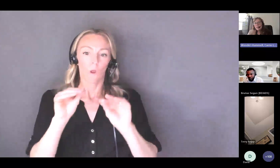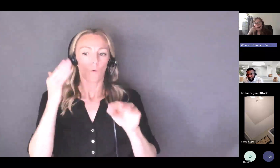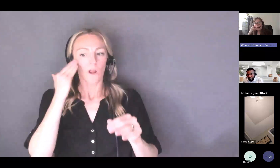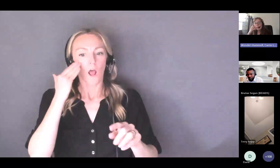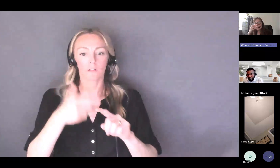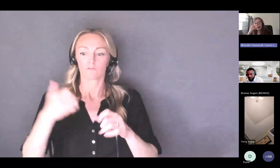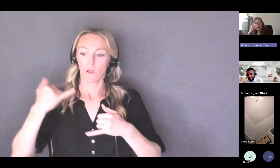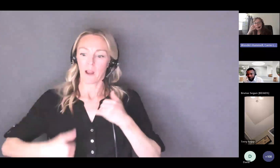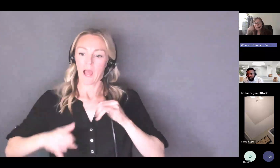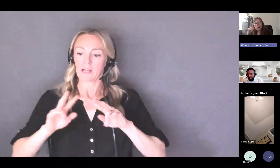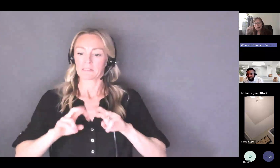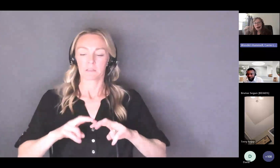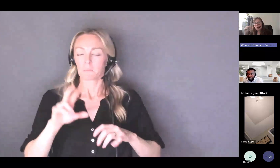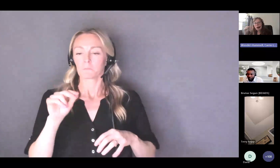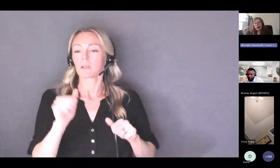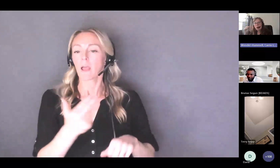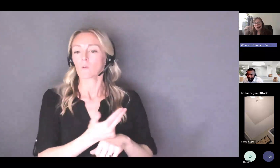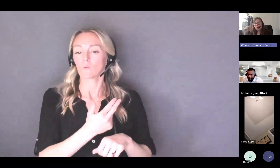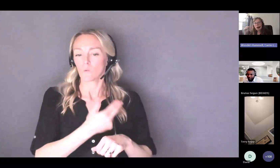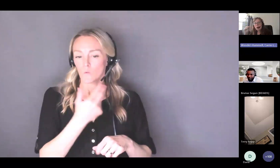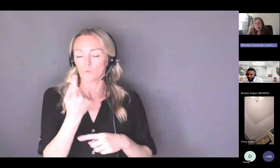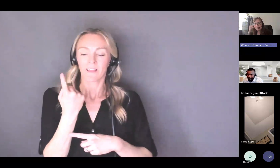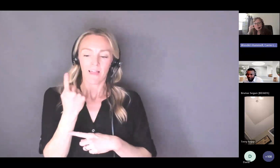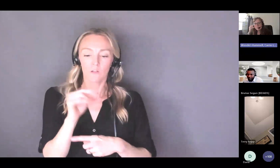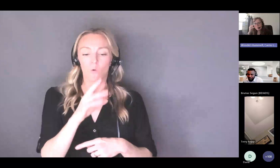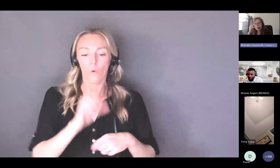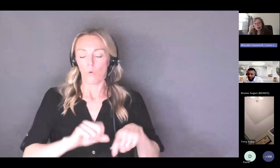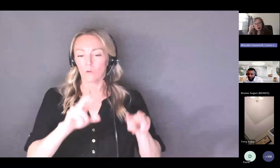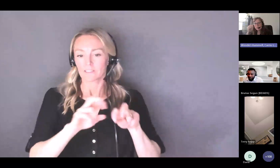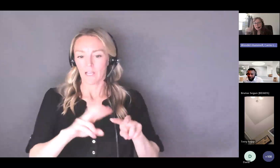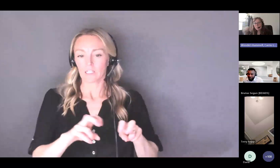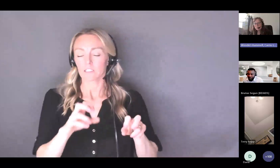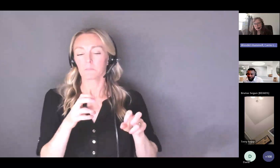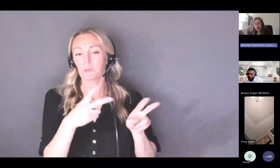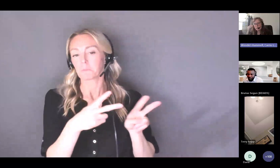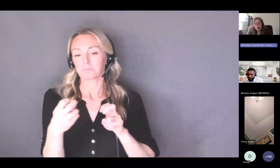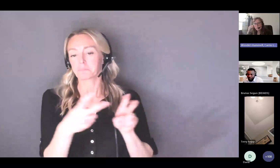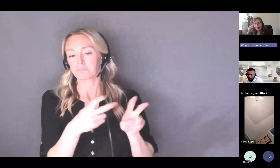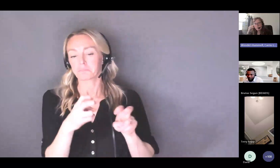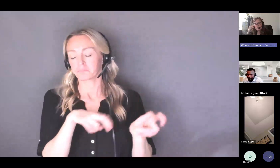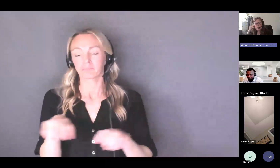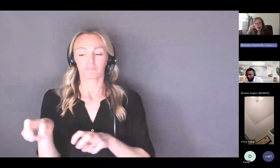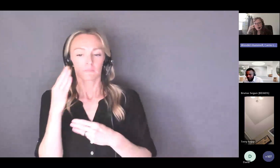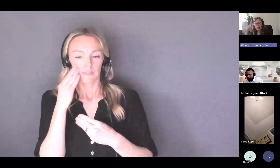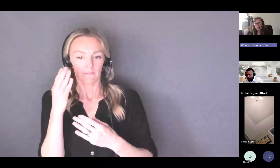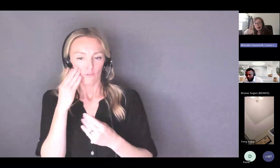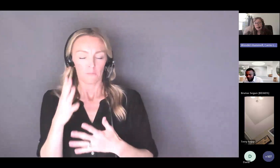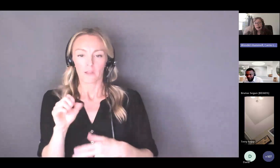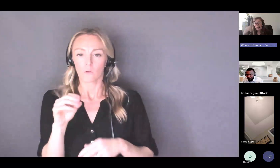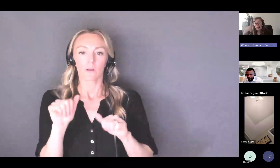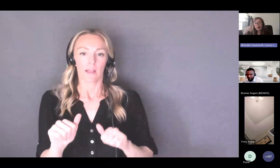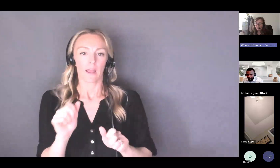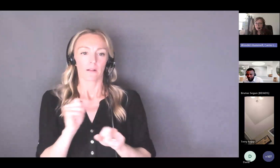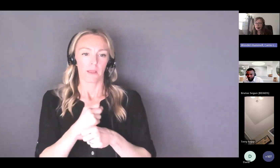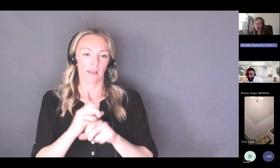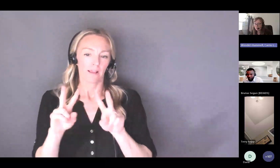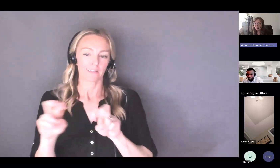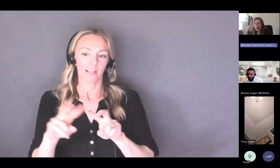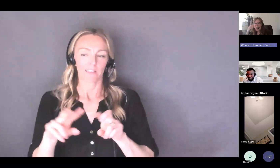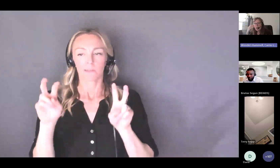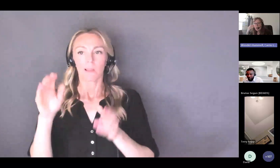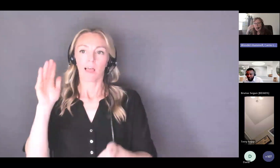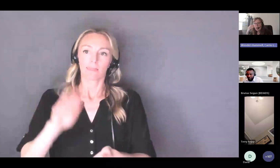assessment. Right, so I think for process wise, we can at least, there's opportunity for making an assessment less painful every